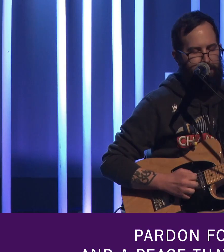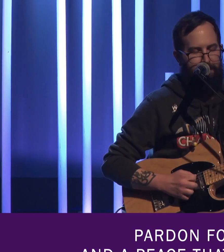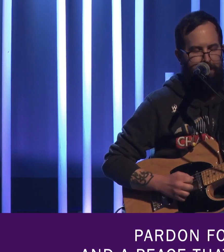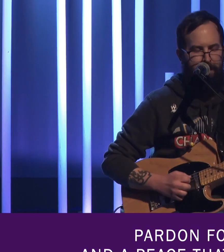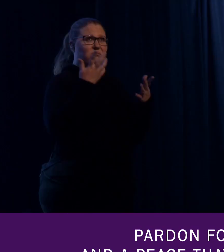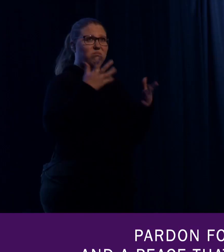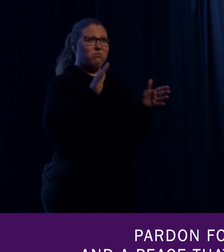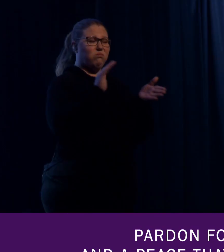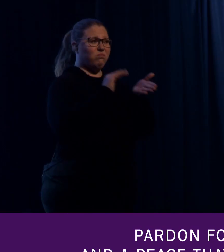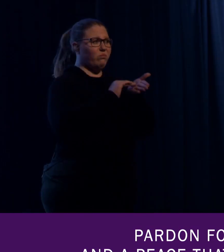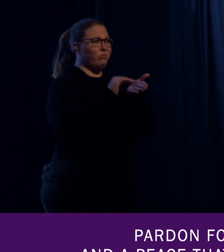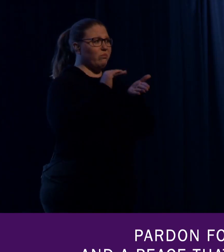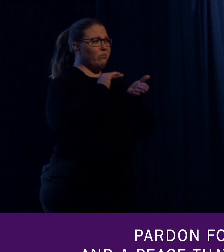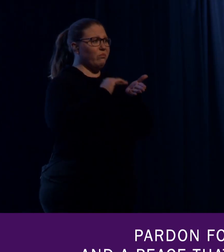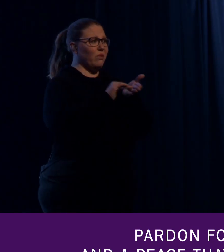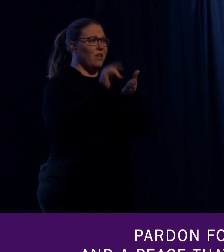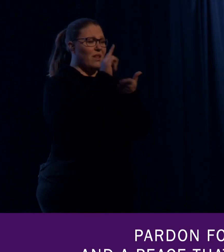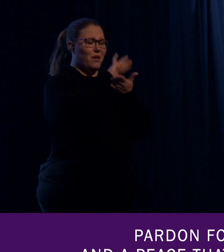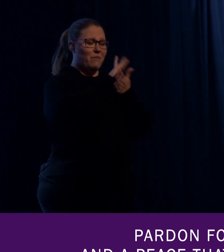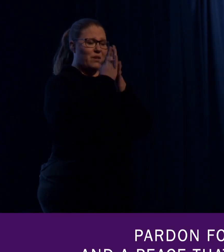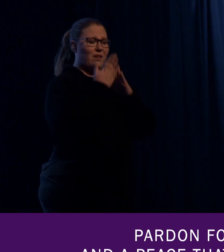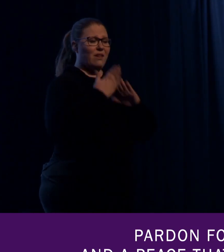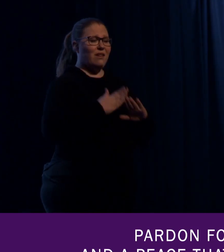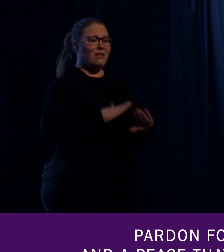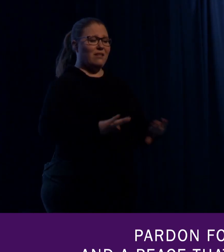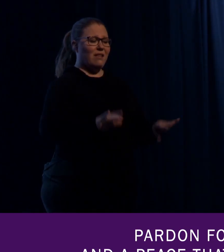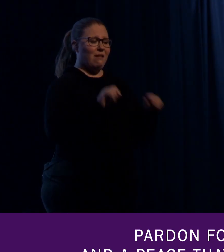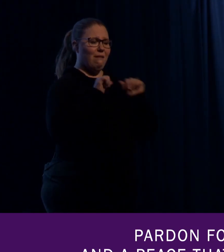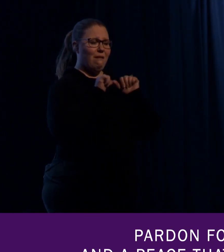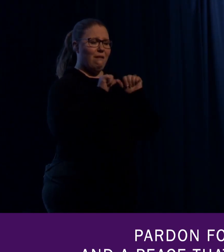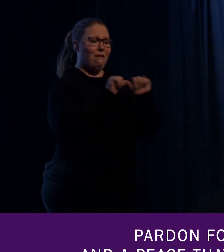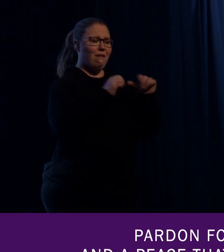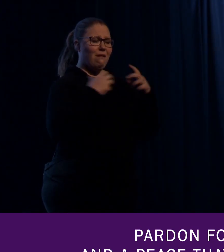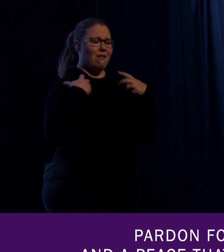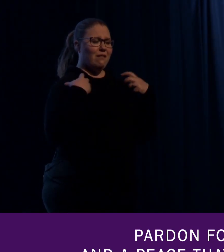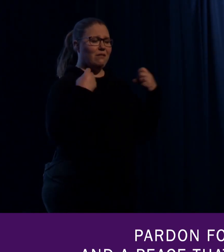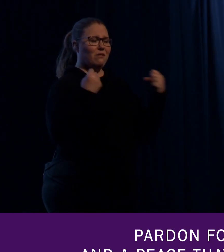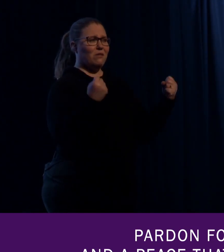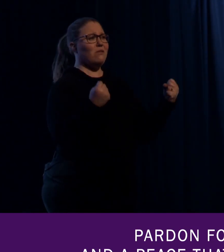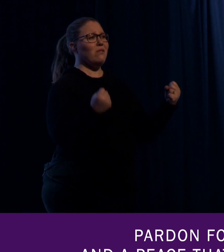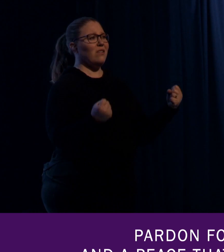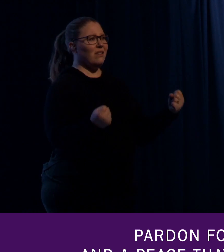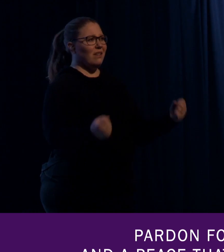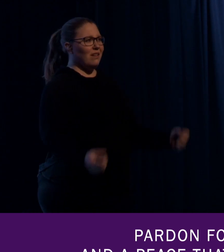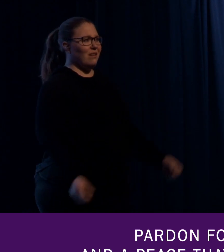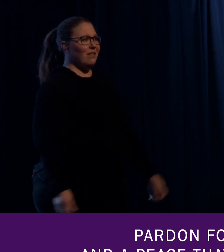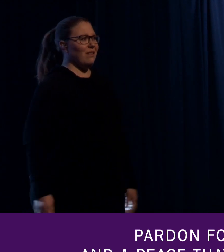Pardon for sin and a peace that